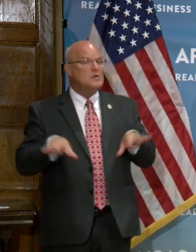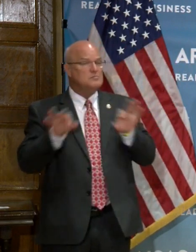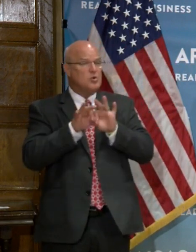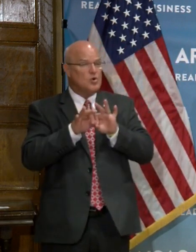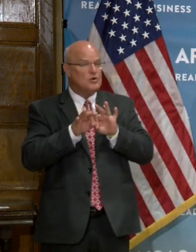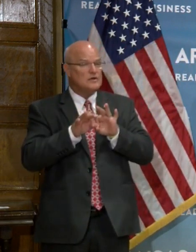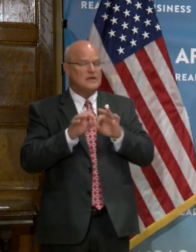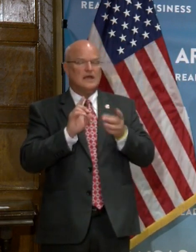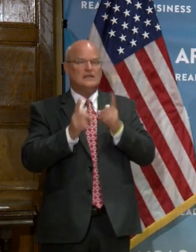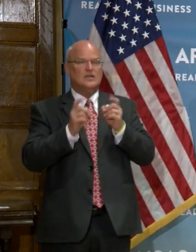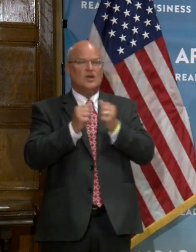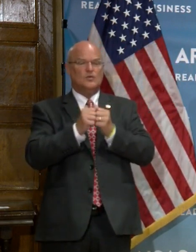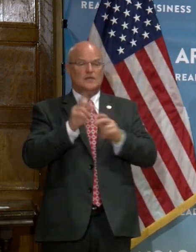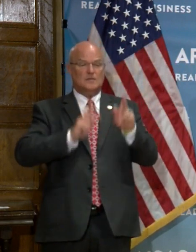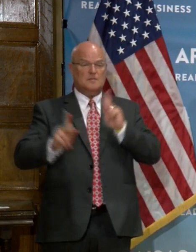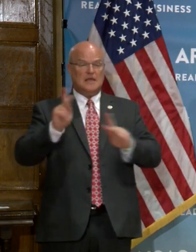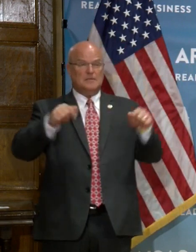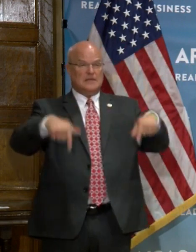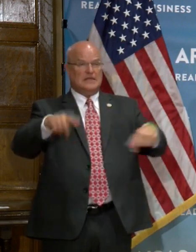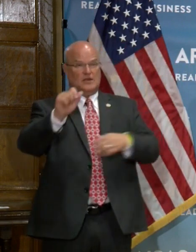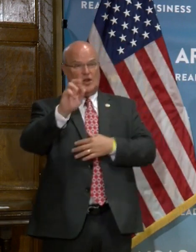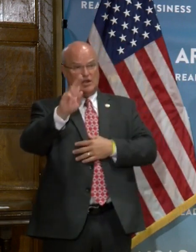importantly, I talk to Arkansans,